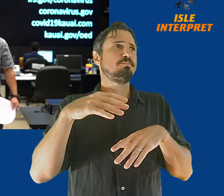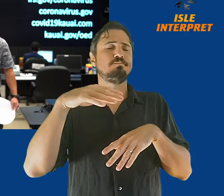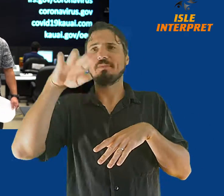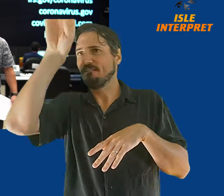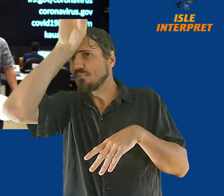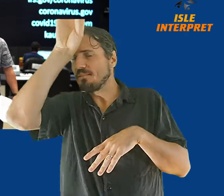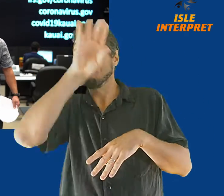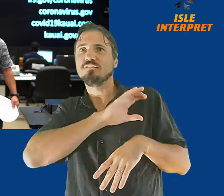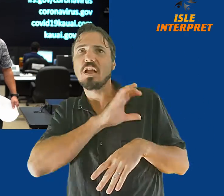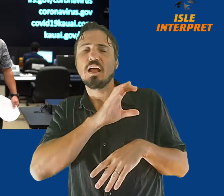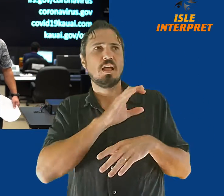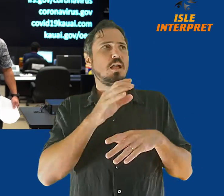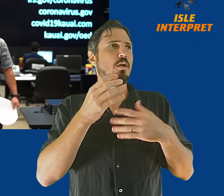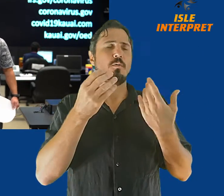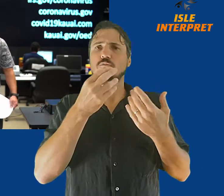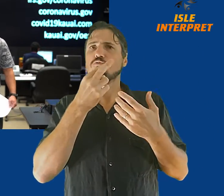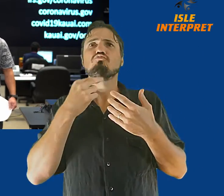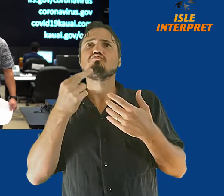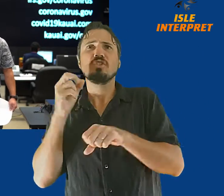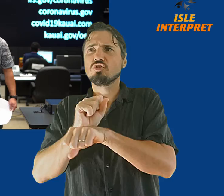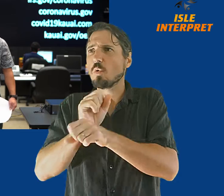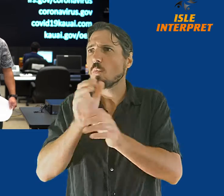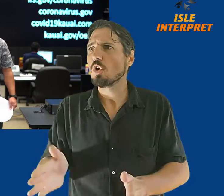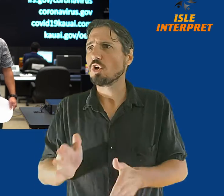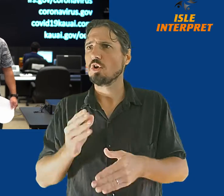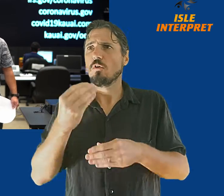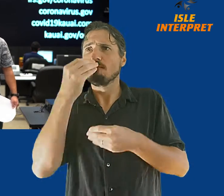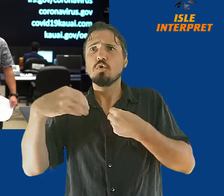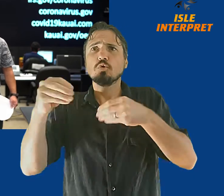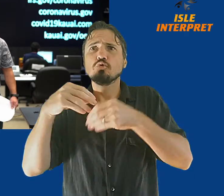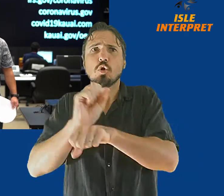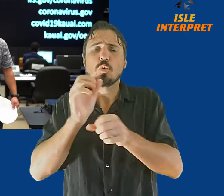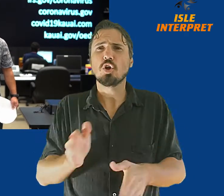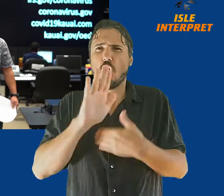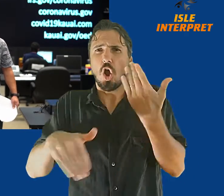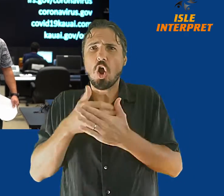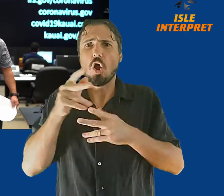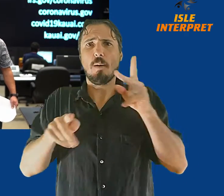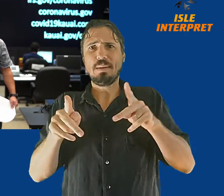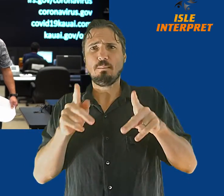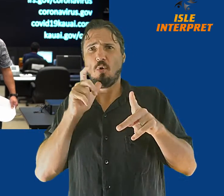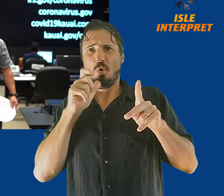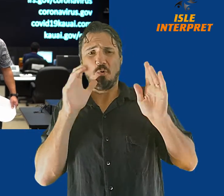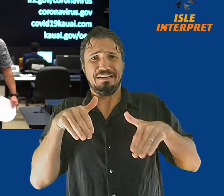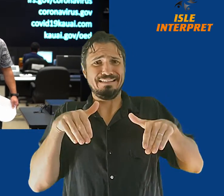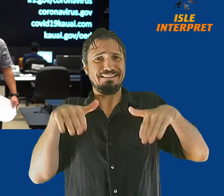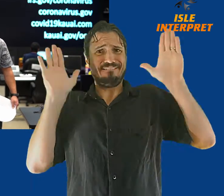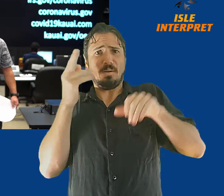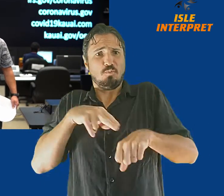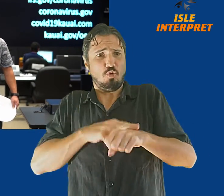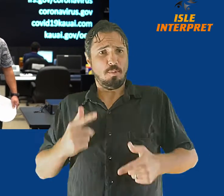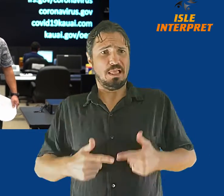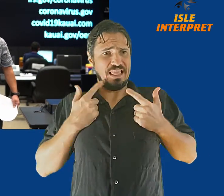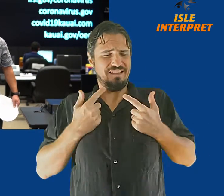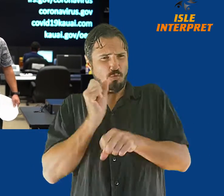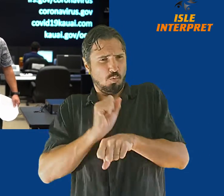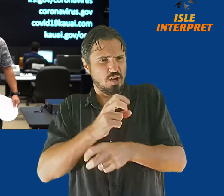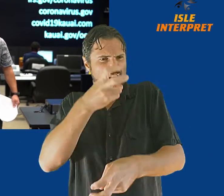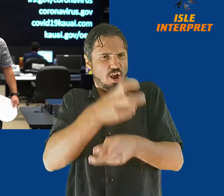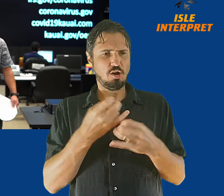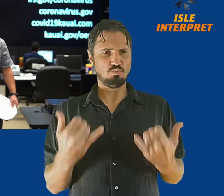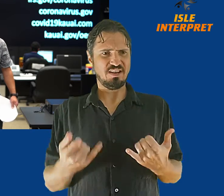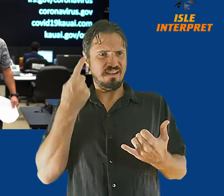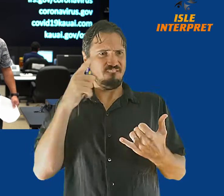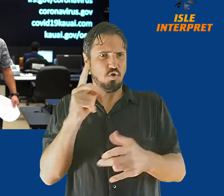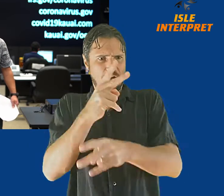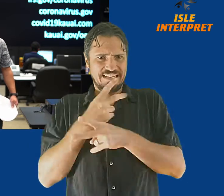are working, our restaurant workers that are working, for everybody that is making sacrifices in the name of